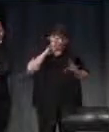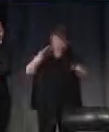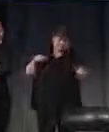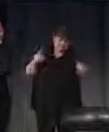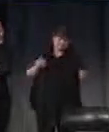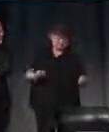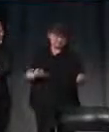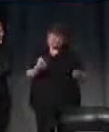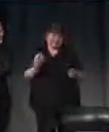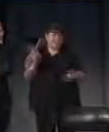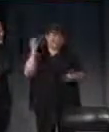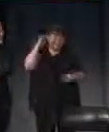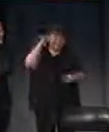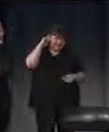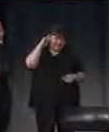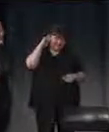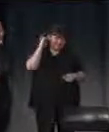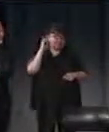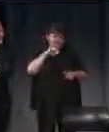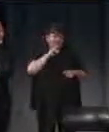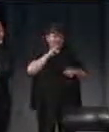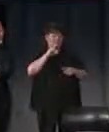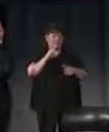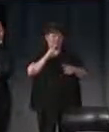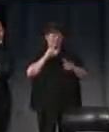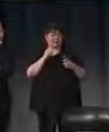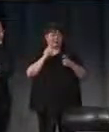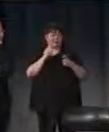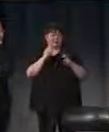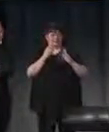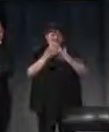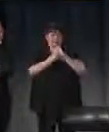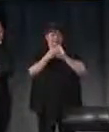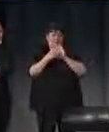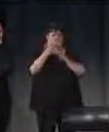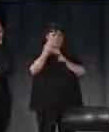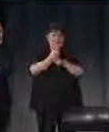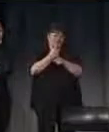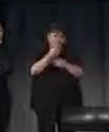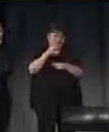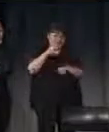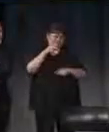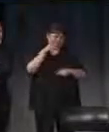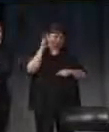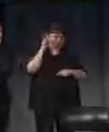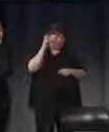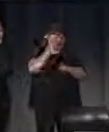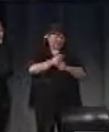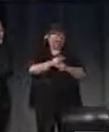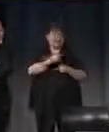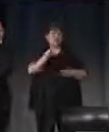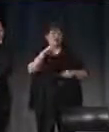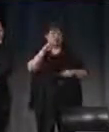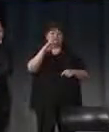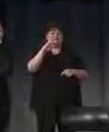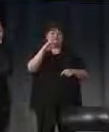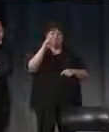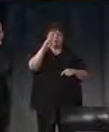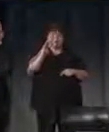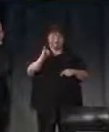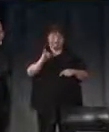of time, but the cochlear implant doesn't really replicate normal hearing very effectively, and reverberation is a pretty big problem